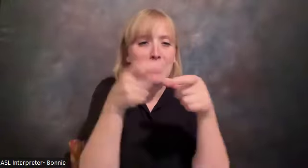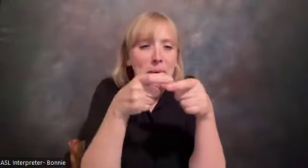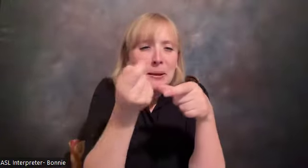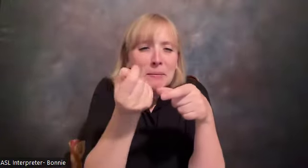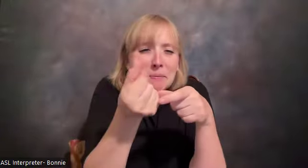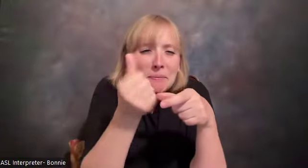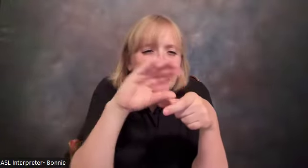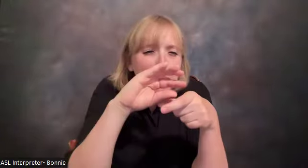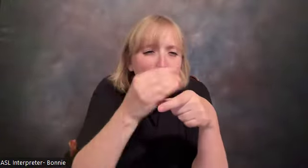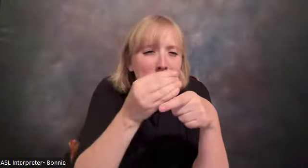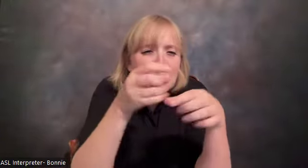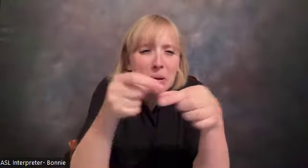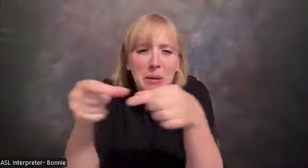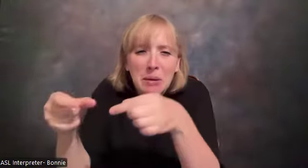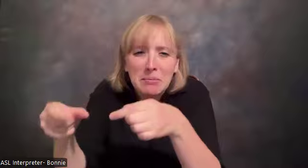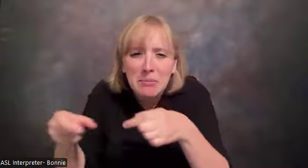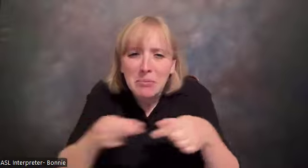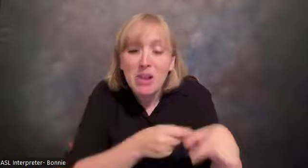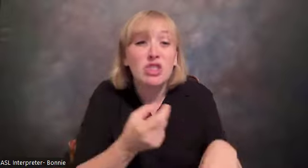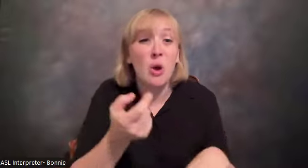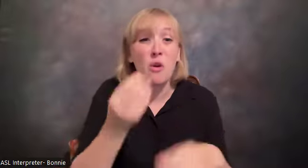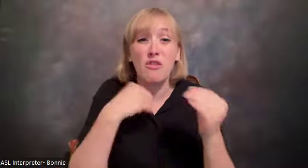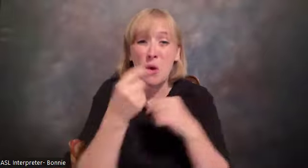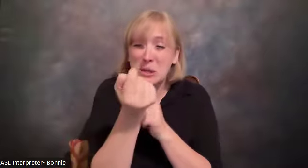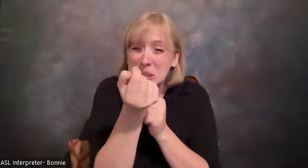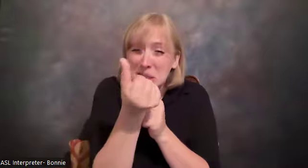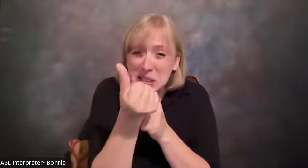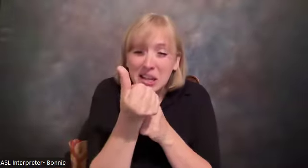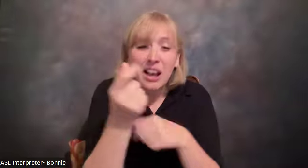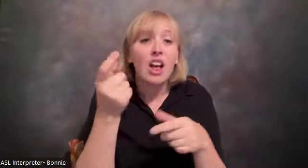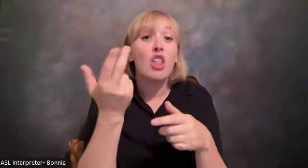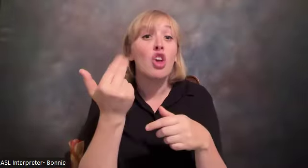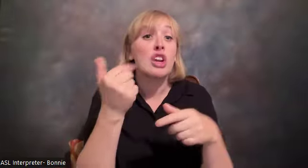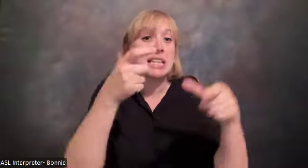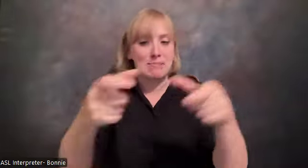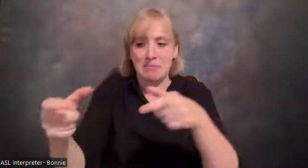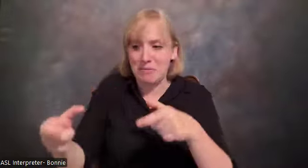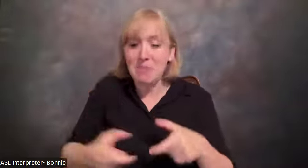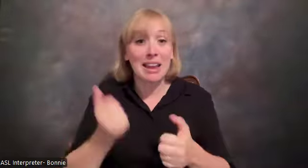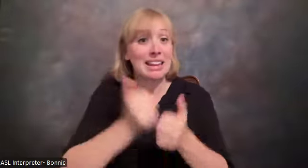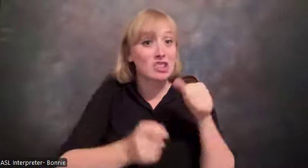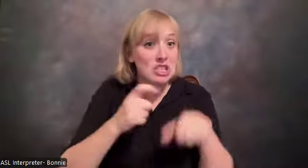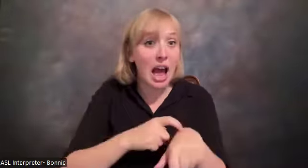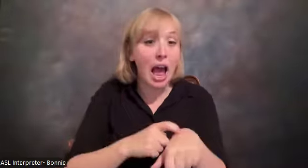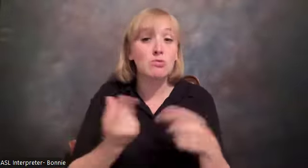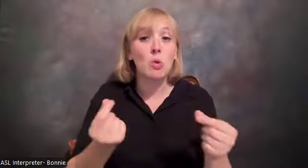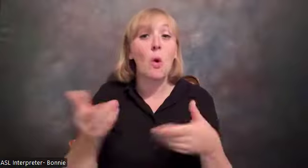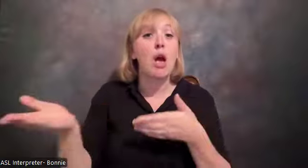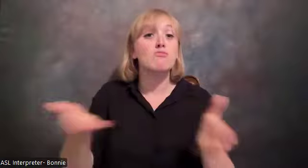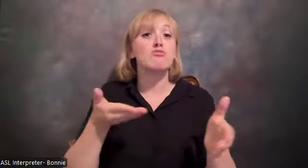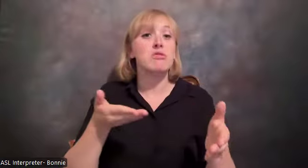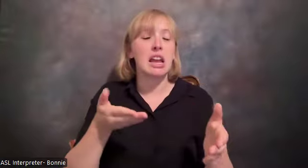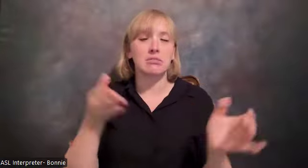They bring you a tiny little bit of food 13 times. And with each one of these tiny little bits of food, they will bring a